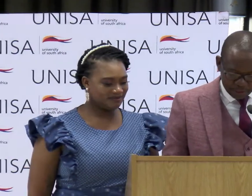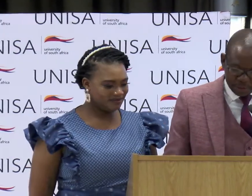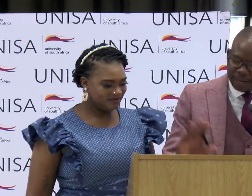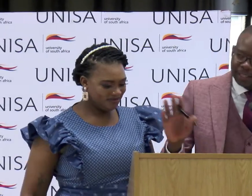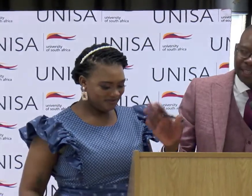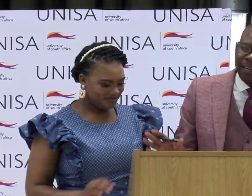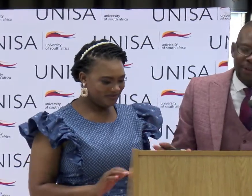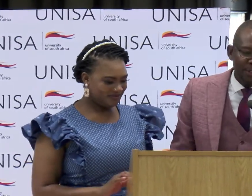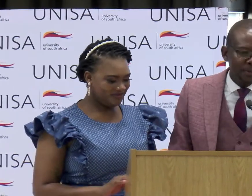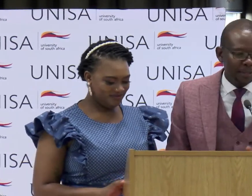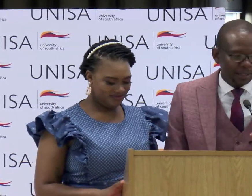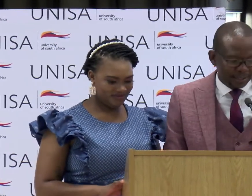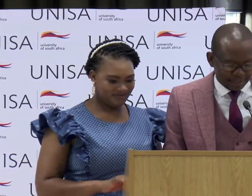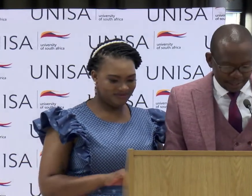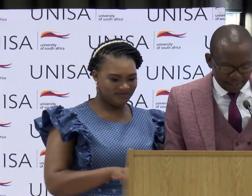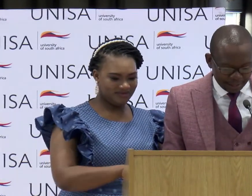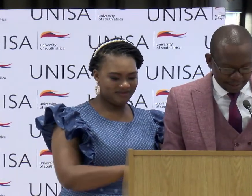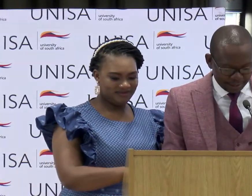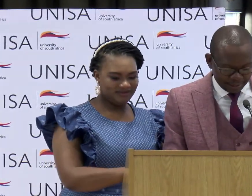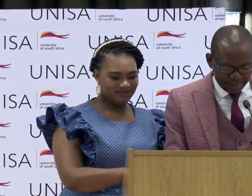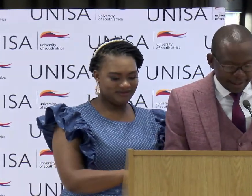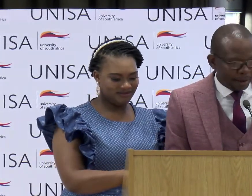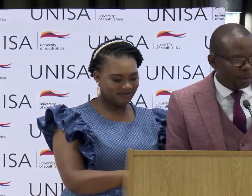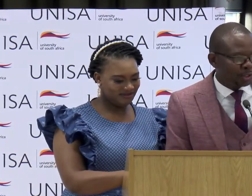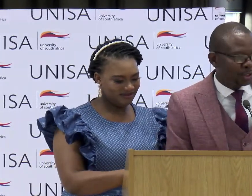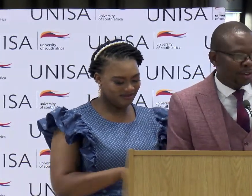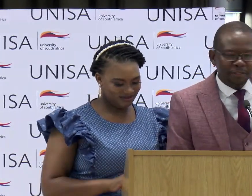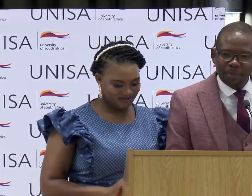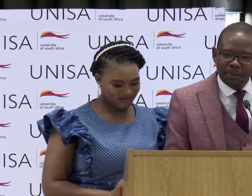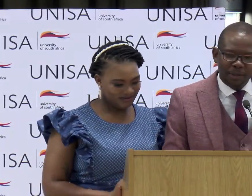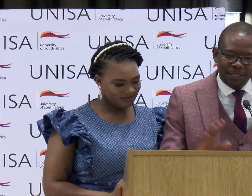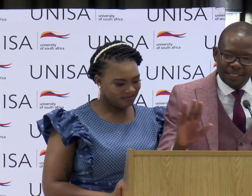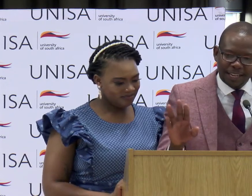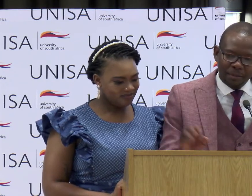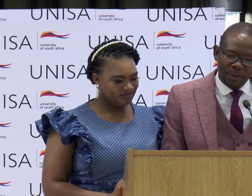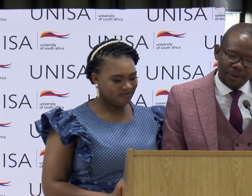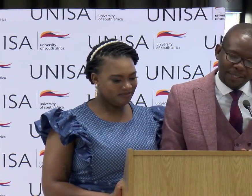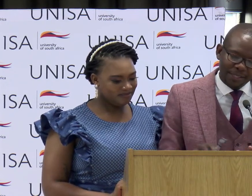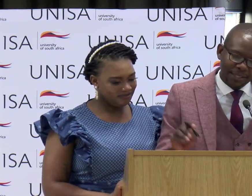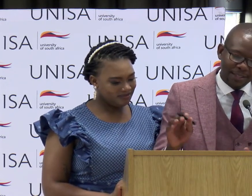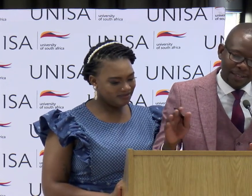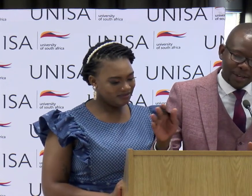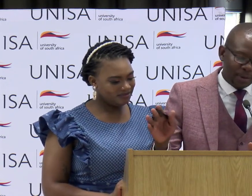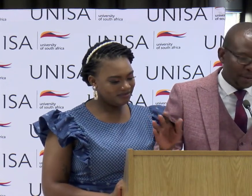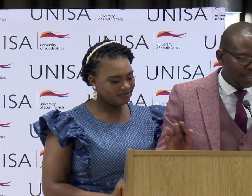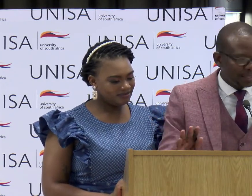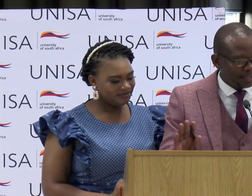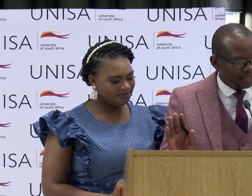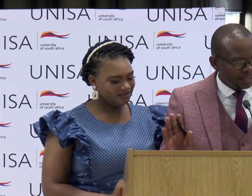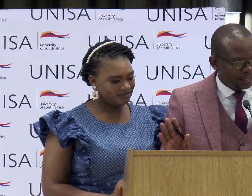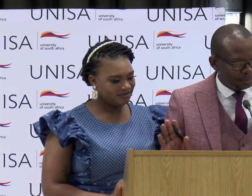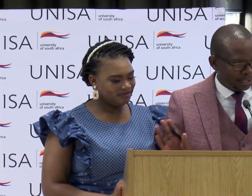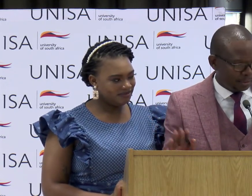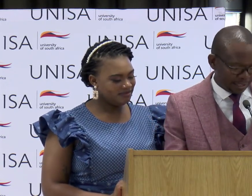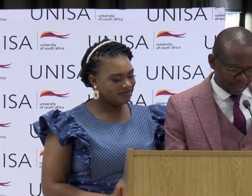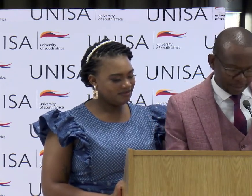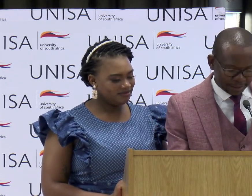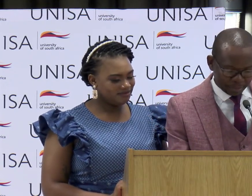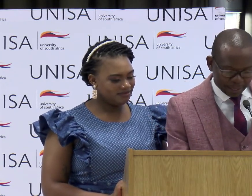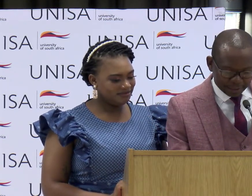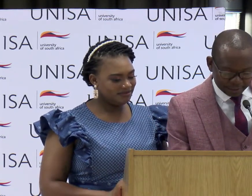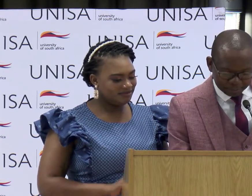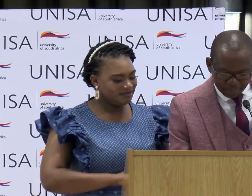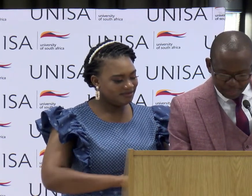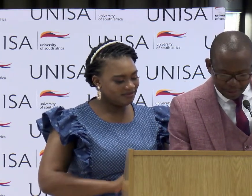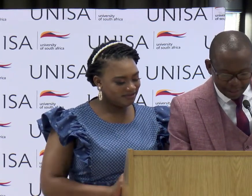Before we do the announcement, I'm not sure if maybe it was the time when I was still busy with